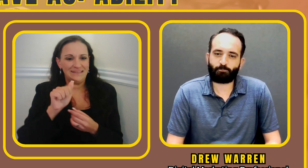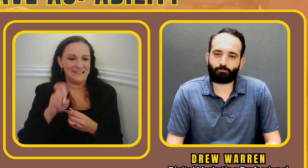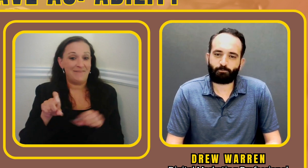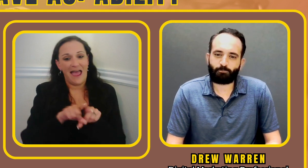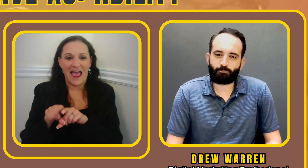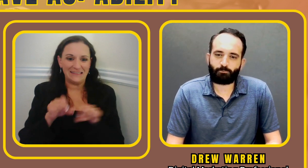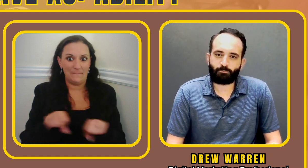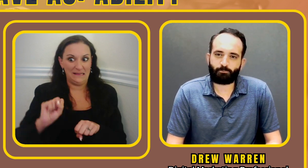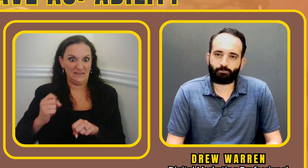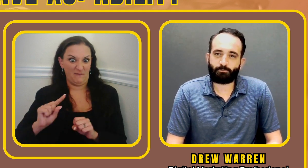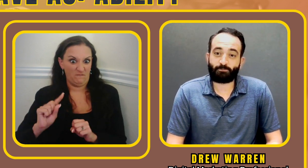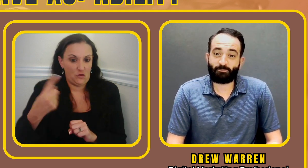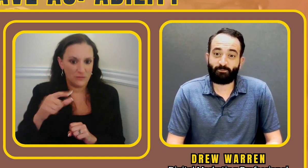first